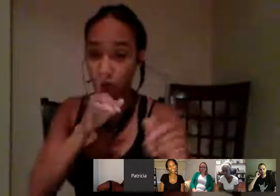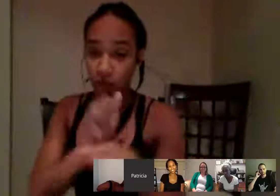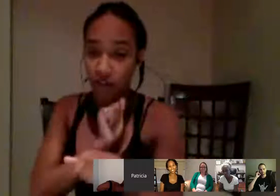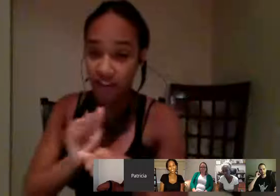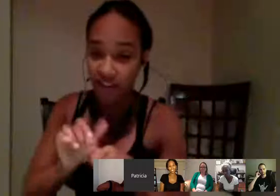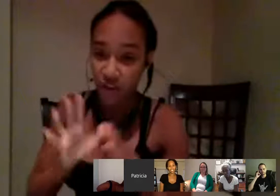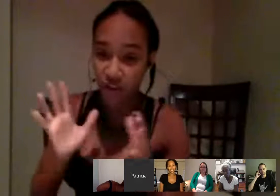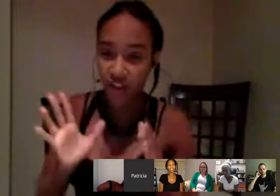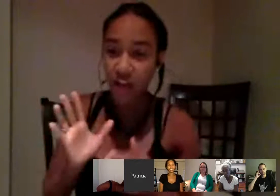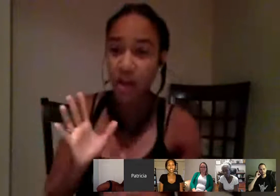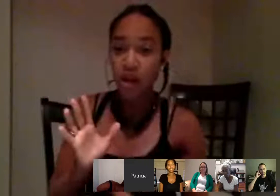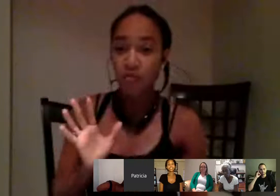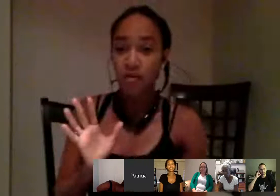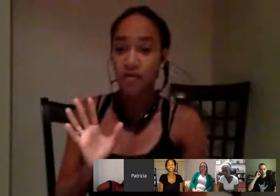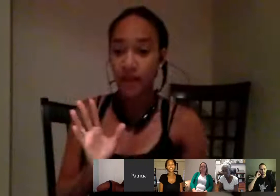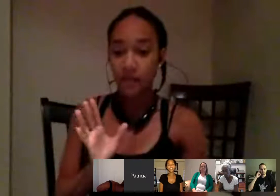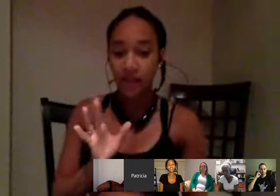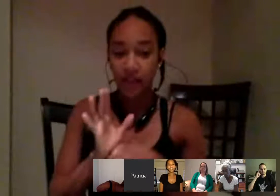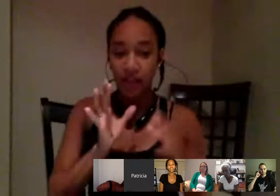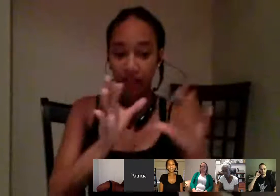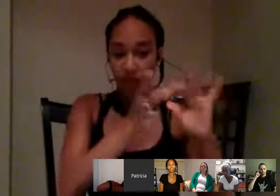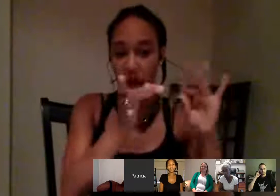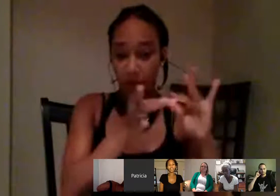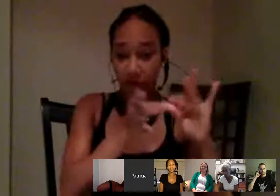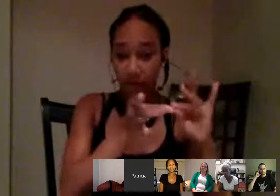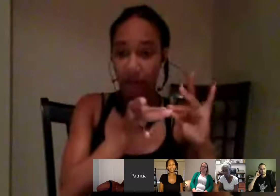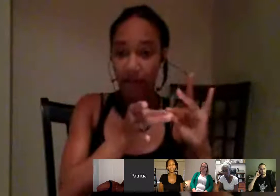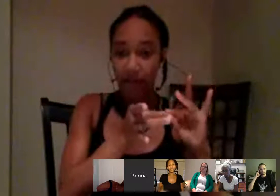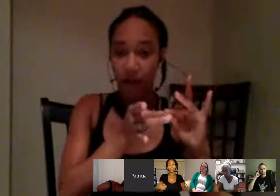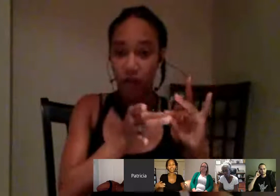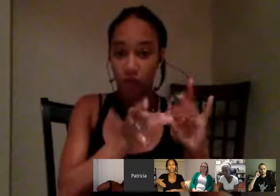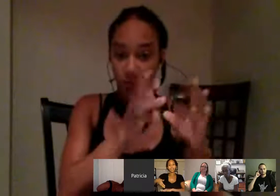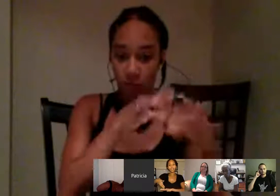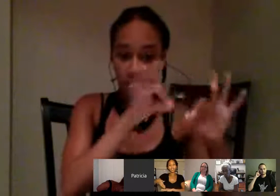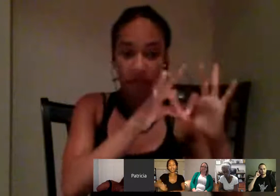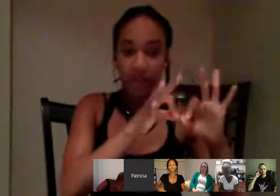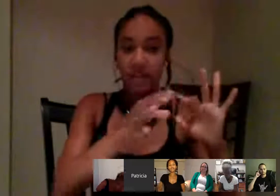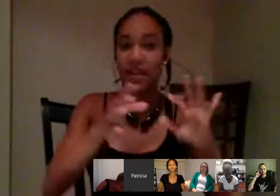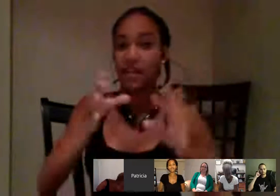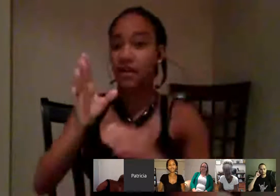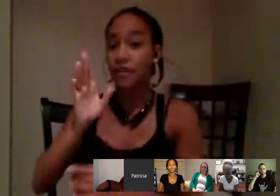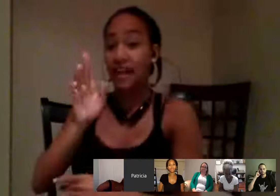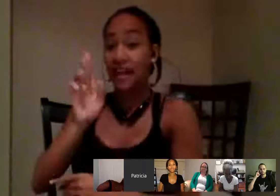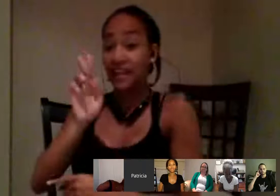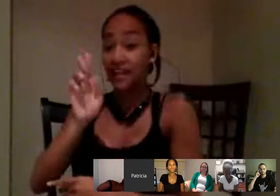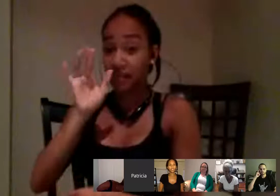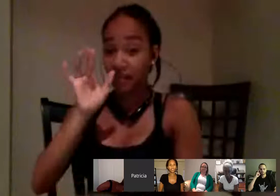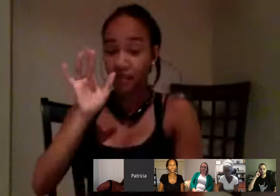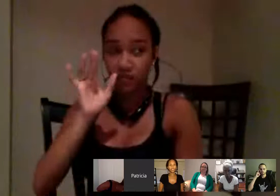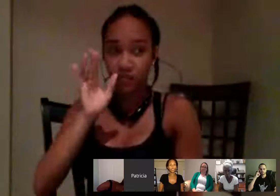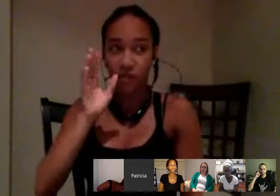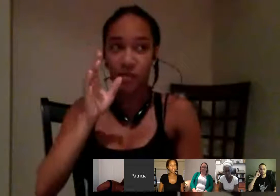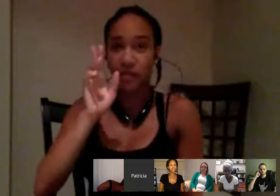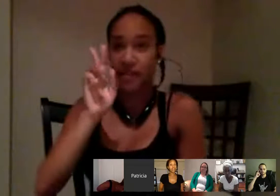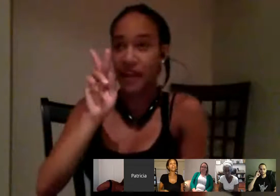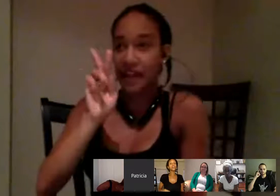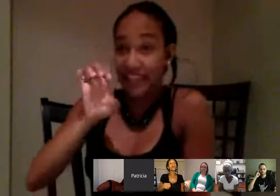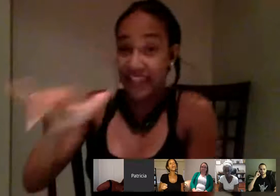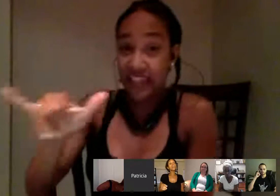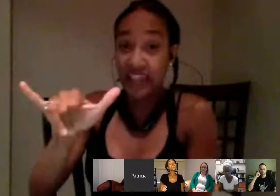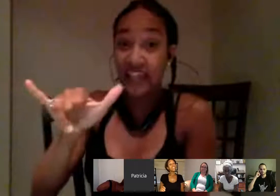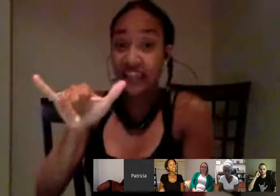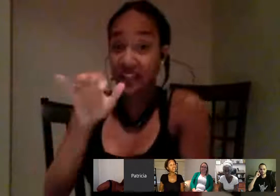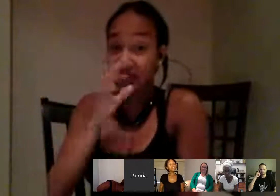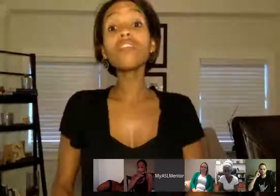is true work ASL thing, but maybe like comment about like how important the money is, and then be like something about